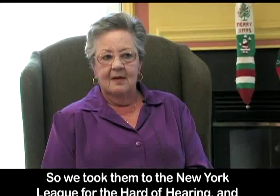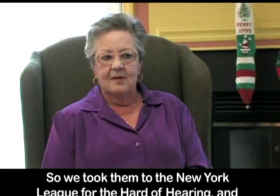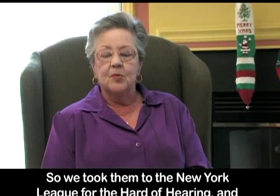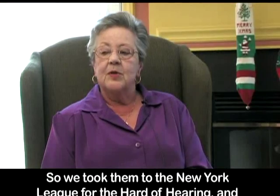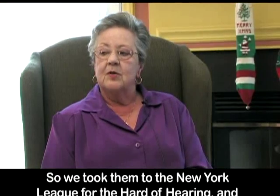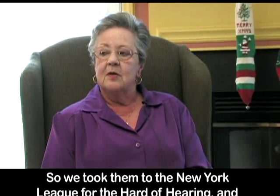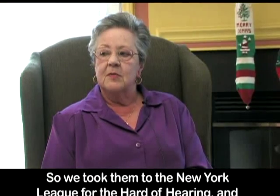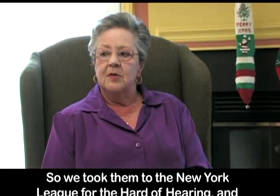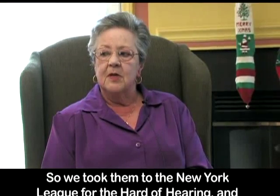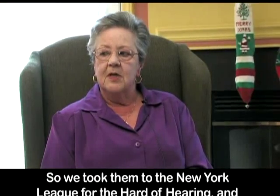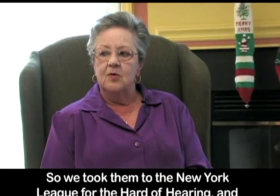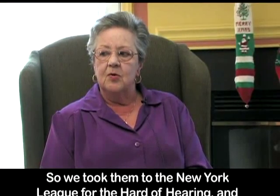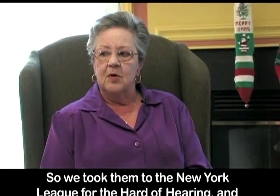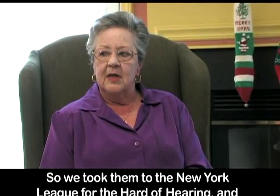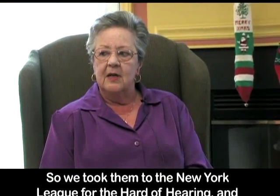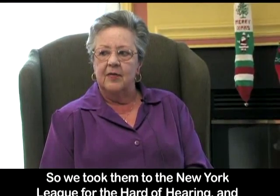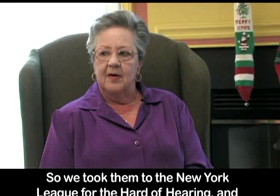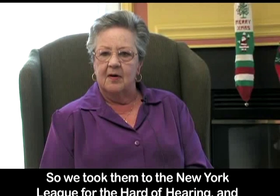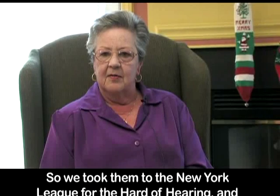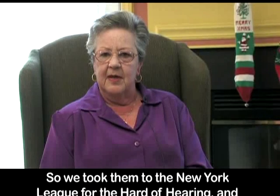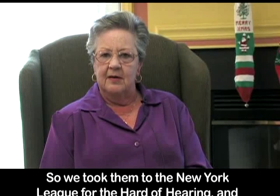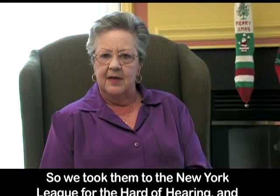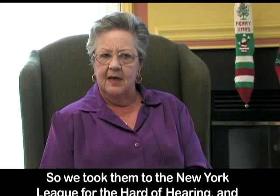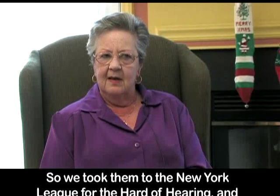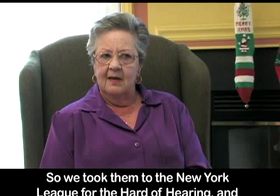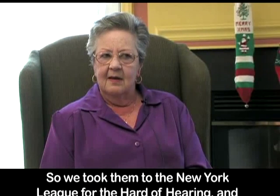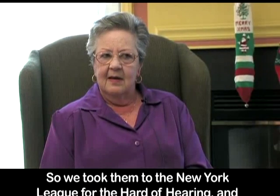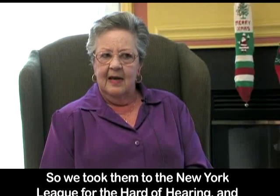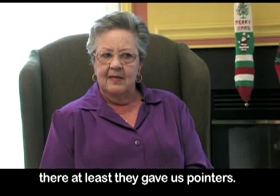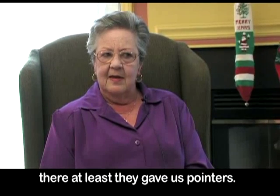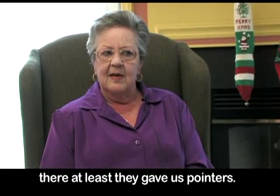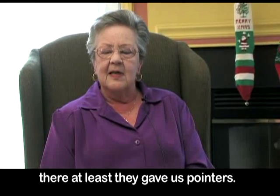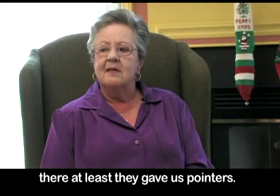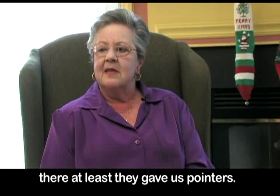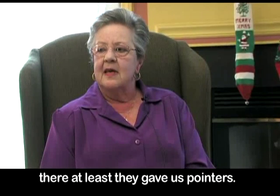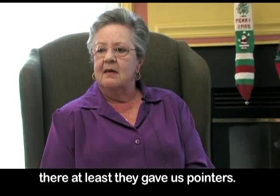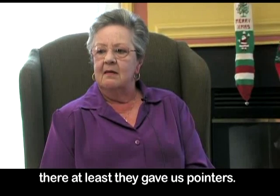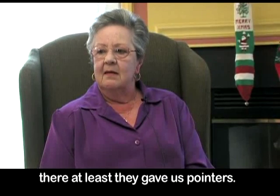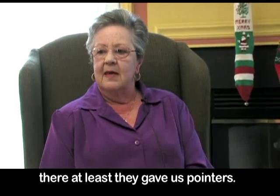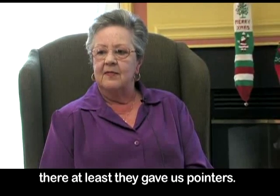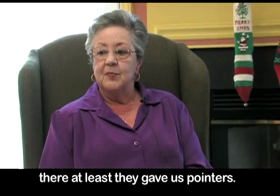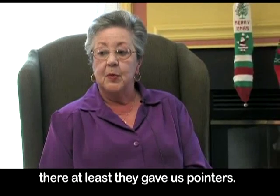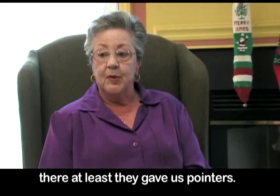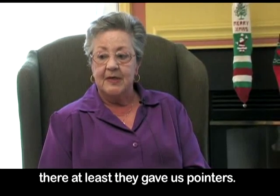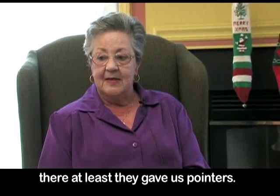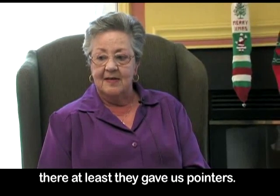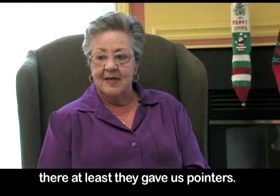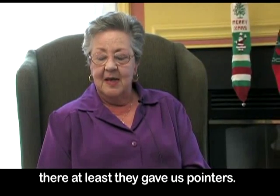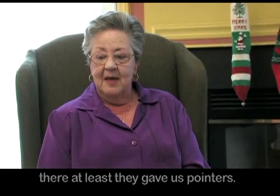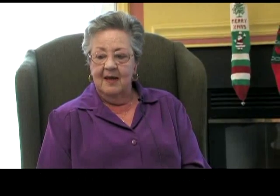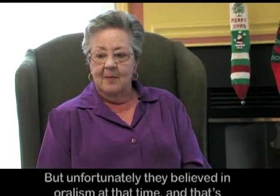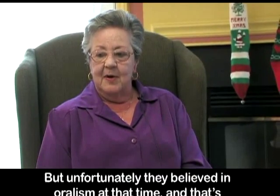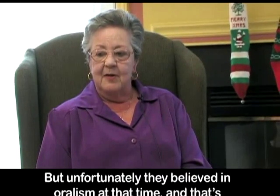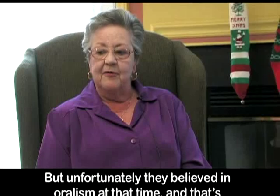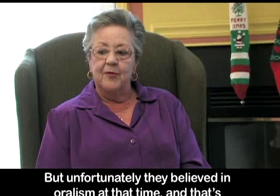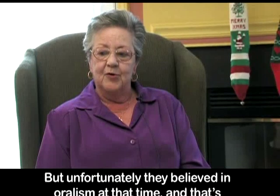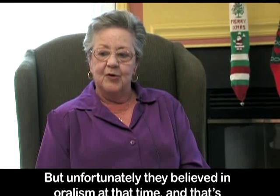So we took them to the New York League for the Hard of Hearing, and there at least they gave us pointers. But unfortunately,